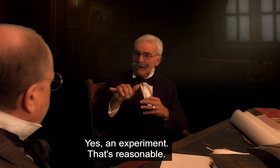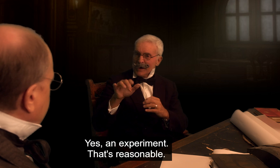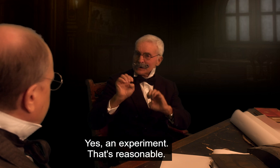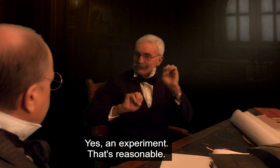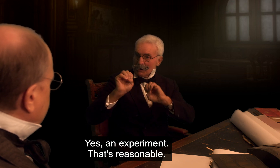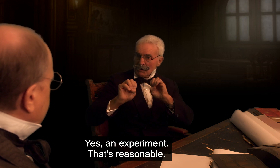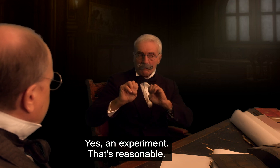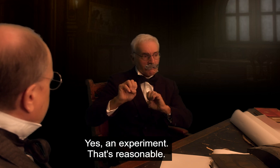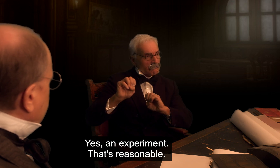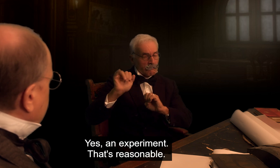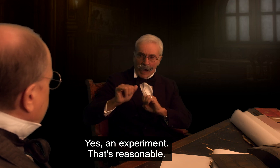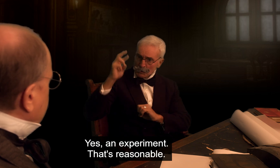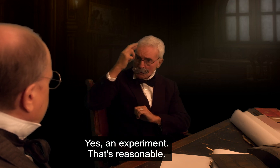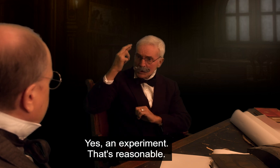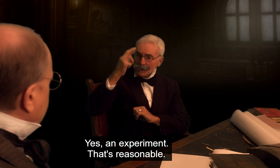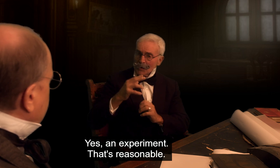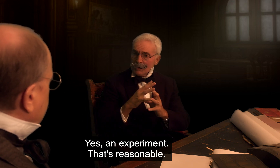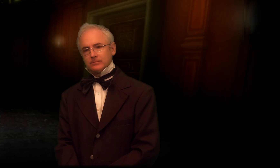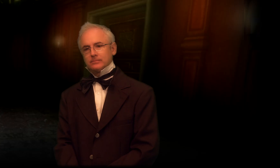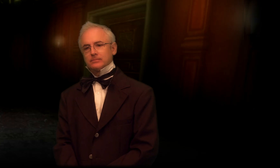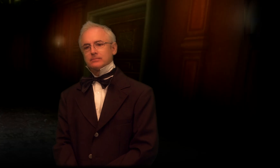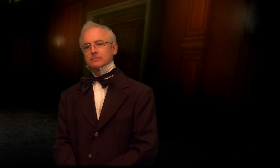Yes, an experiment. That's reasonable.